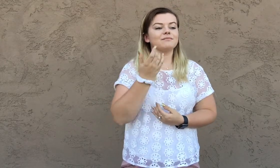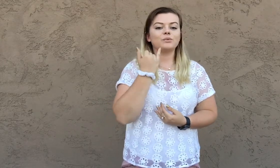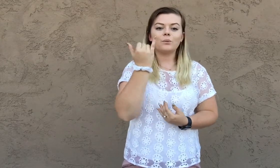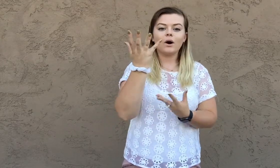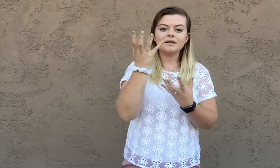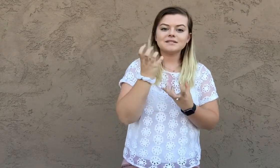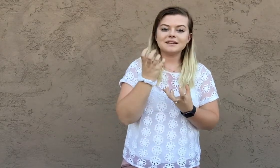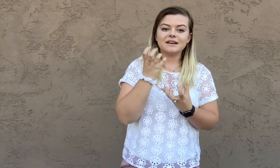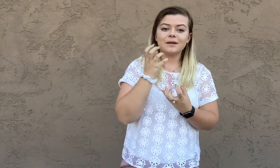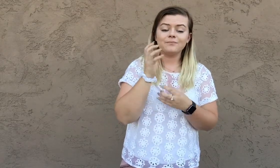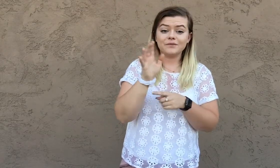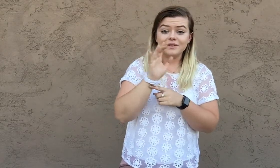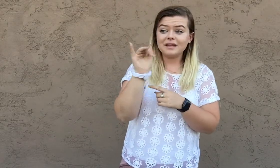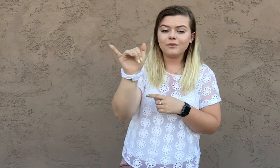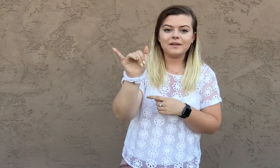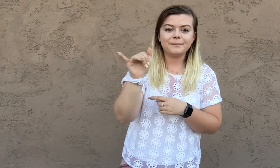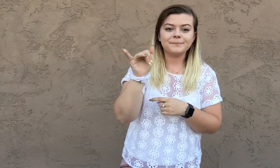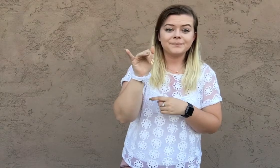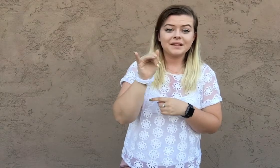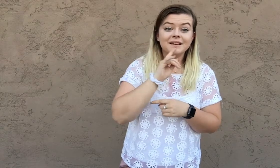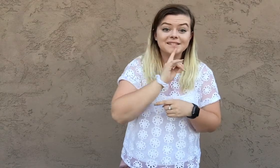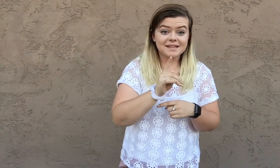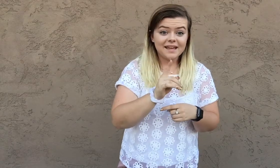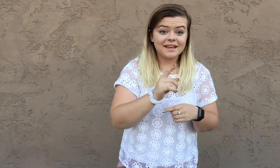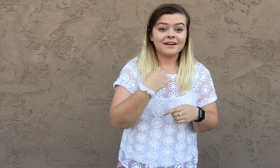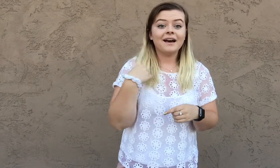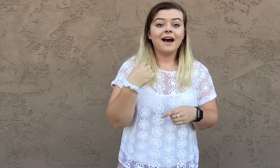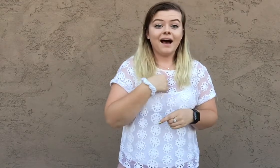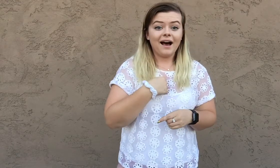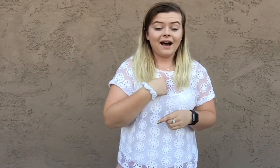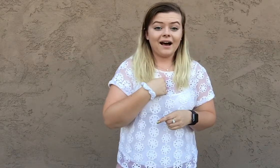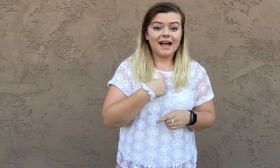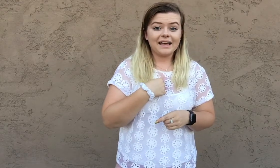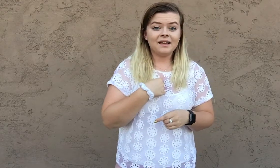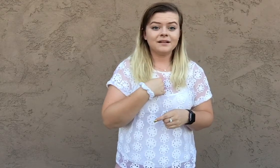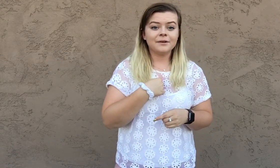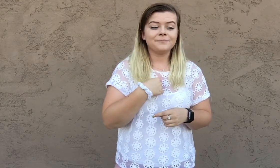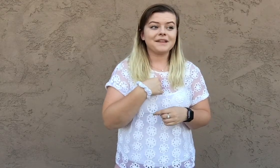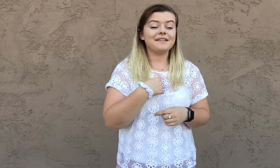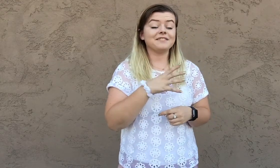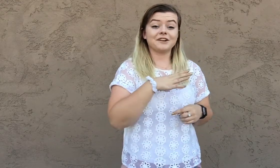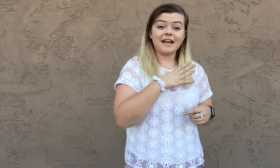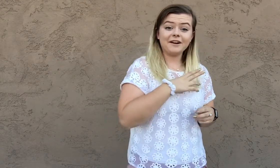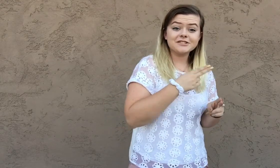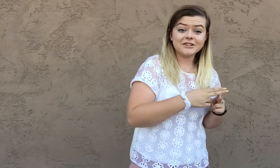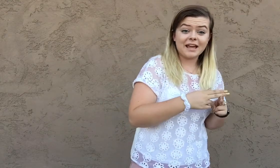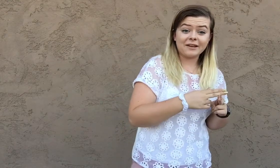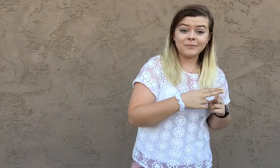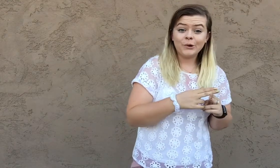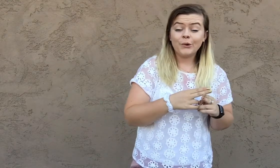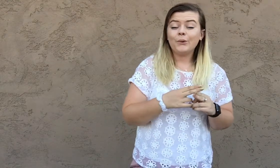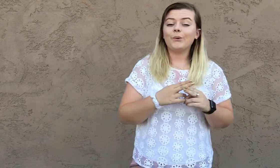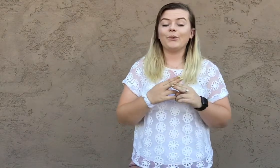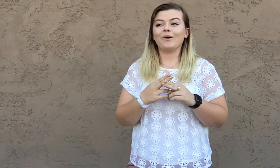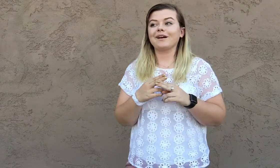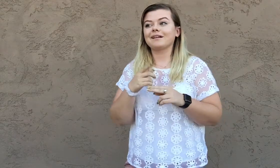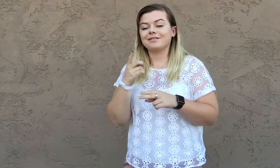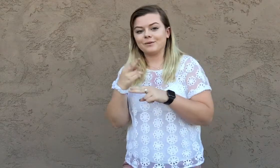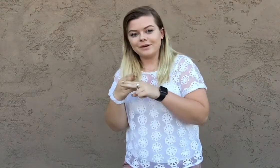we want to video them saying I, and then their character name or their real